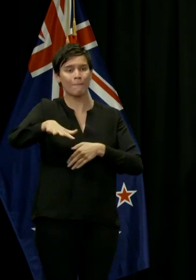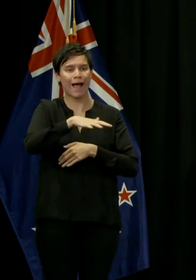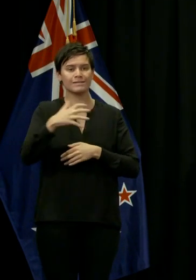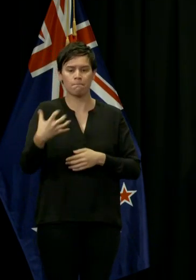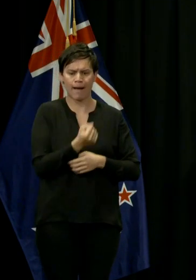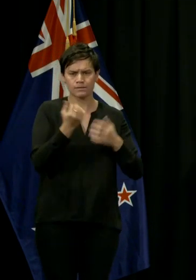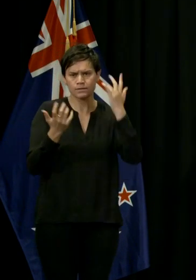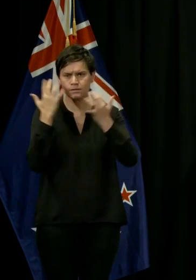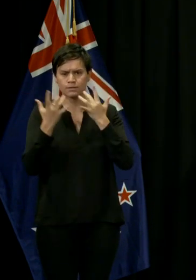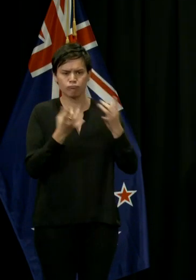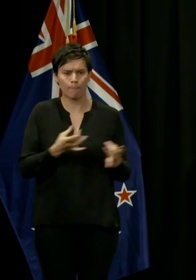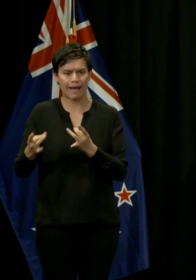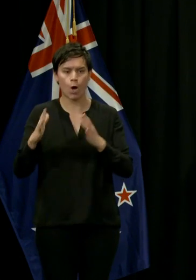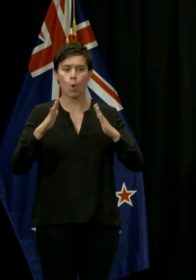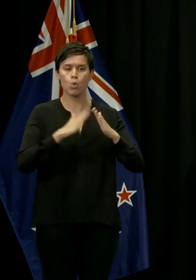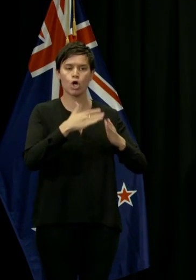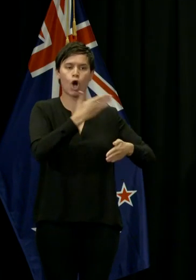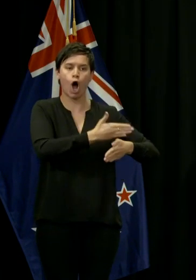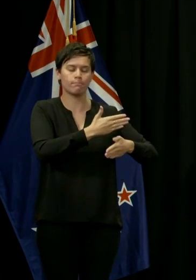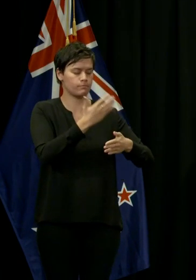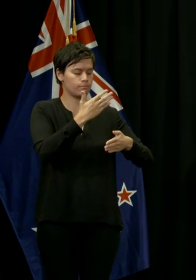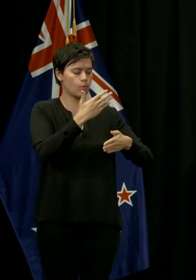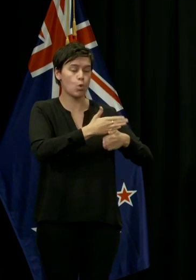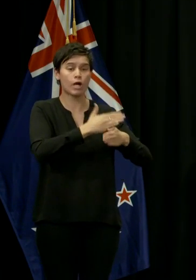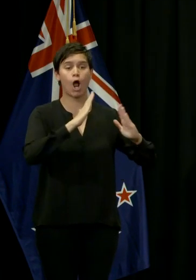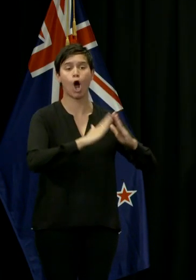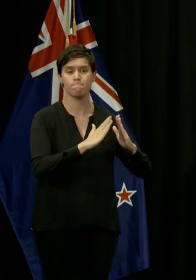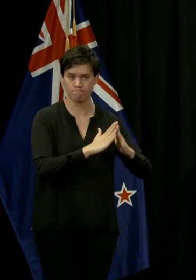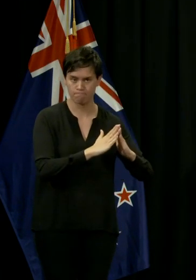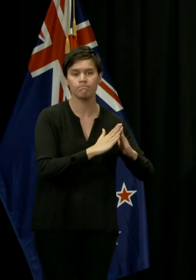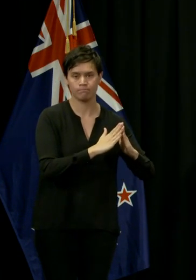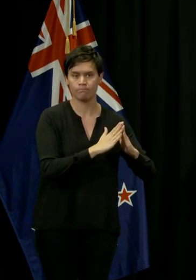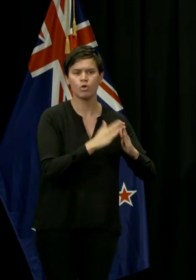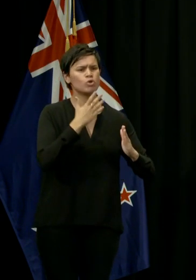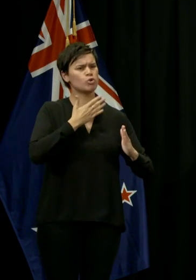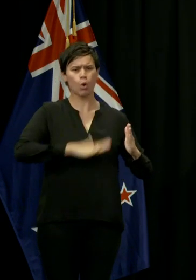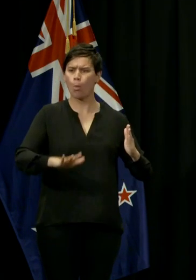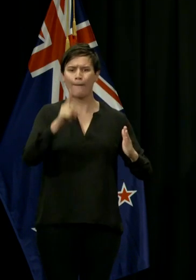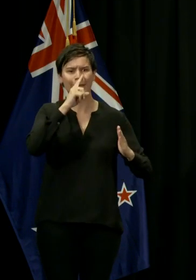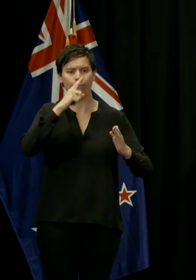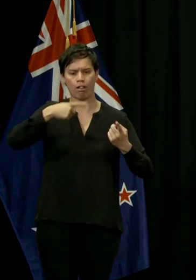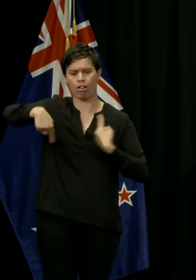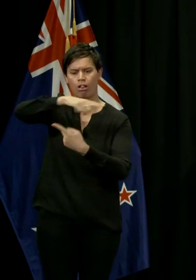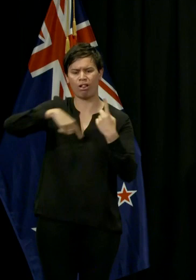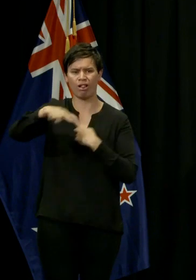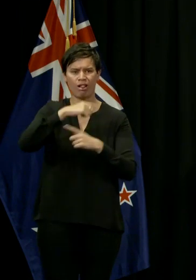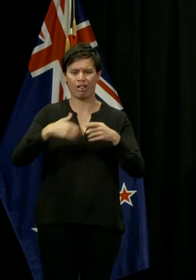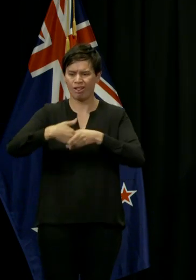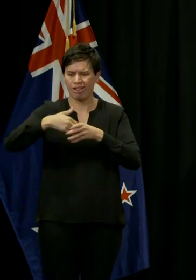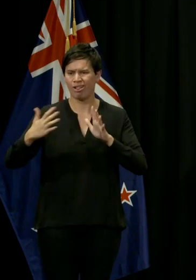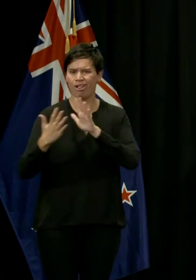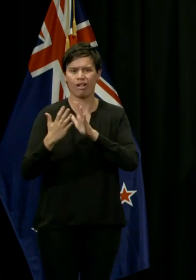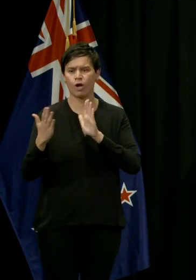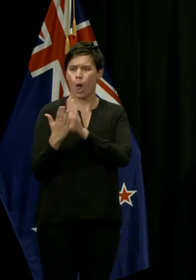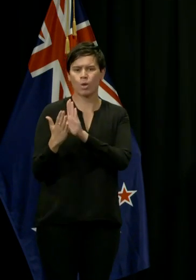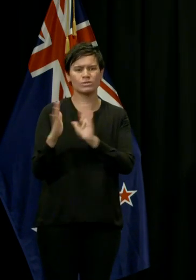People must work from home so that interactions with others are limited. Essential services will need to put in place alternative ways